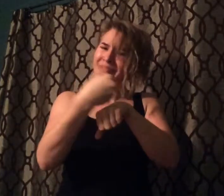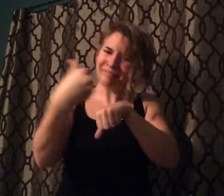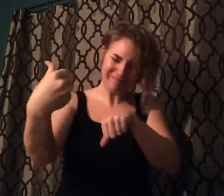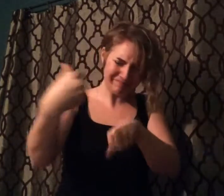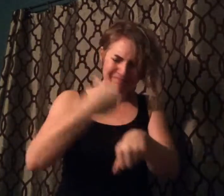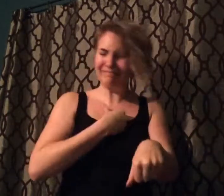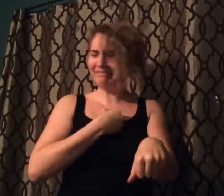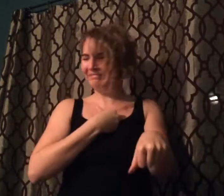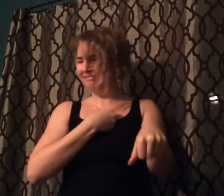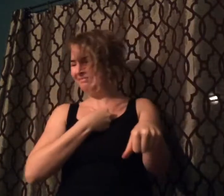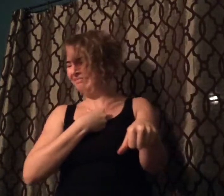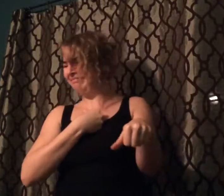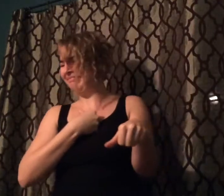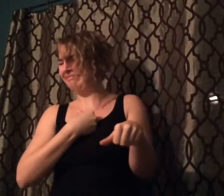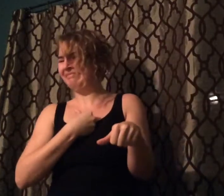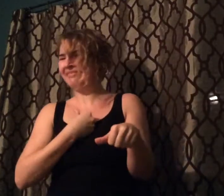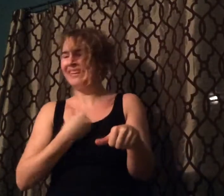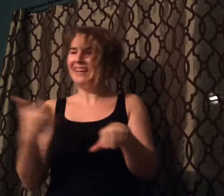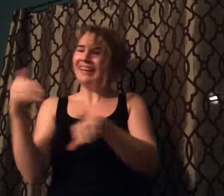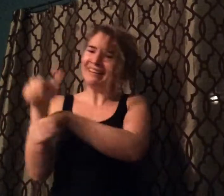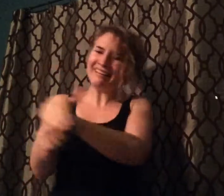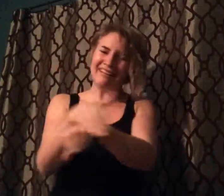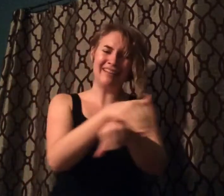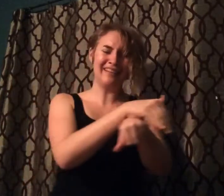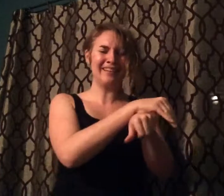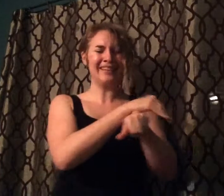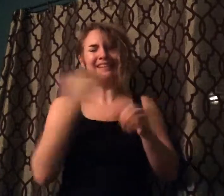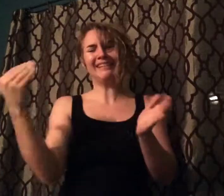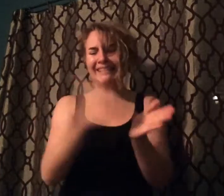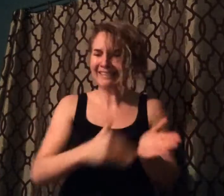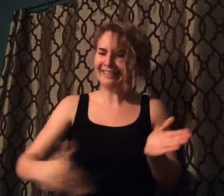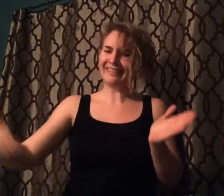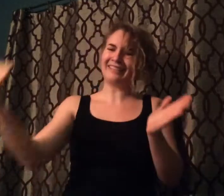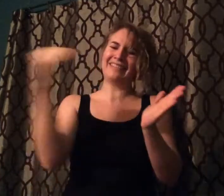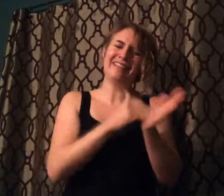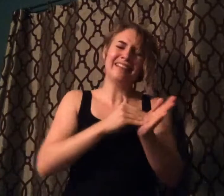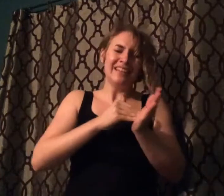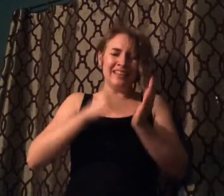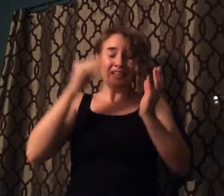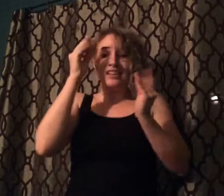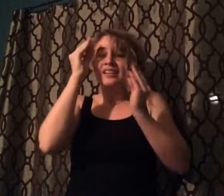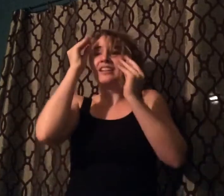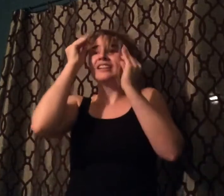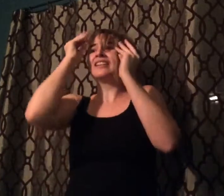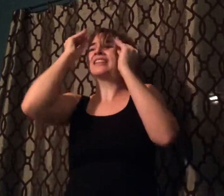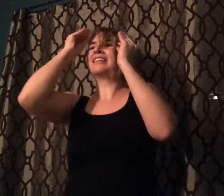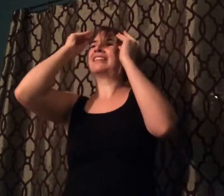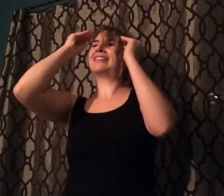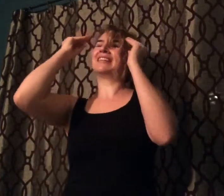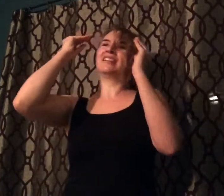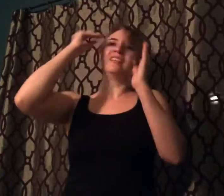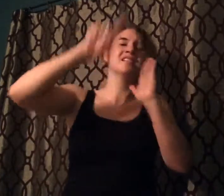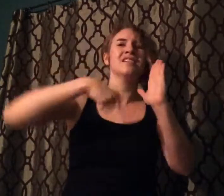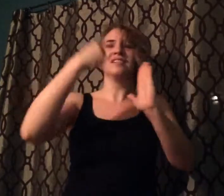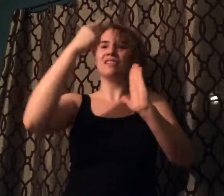fame is on me And adding up the night I'll never get back